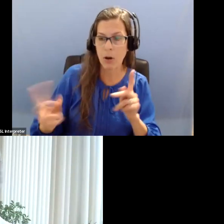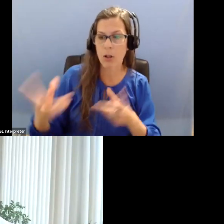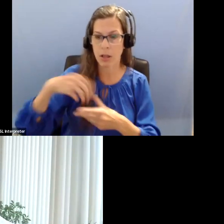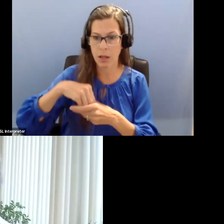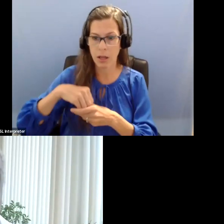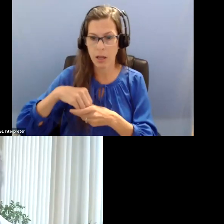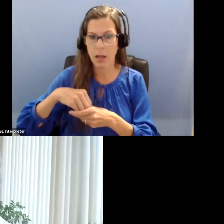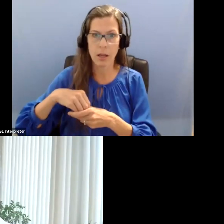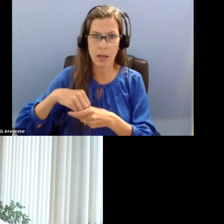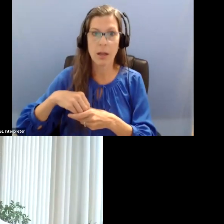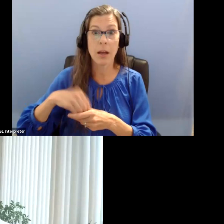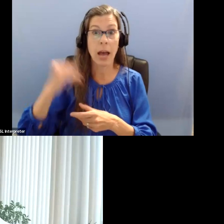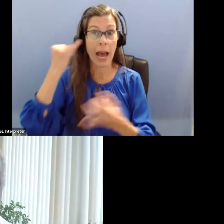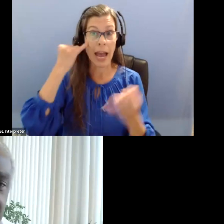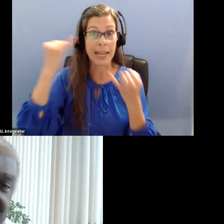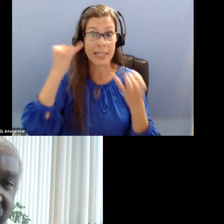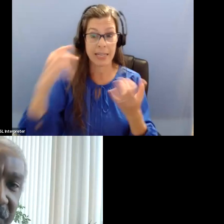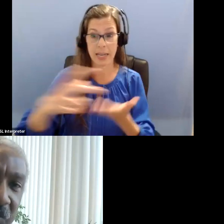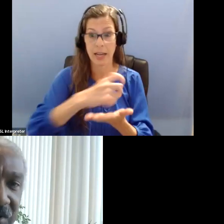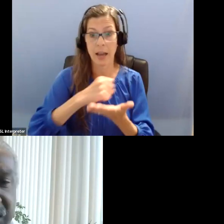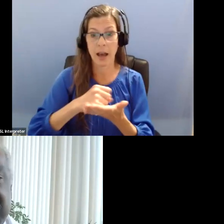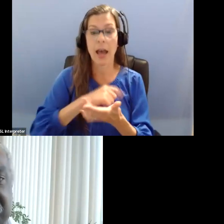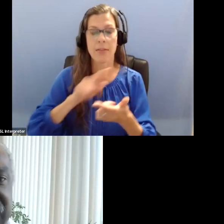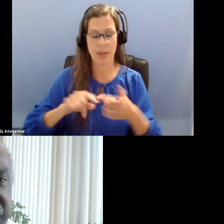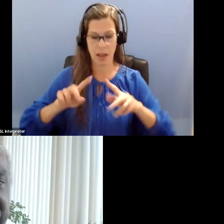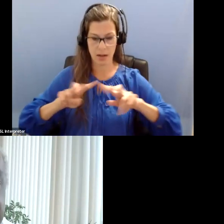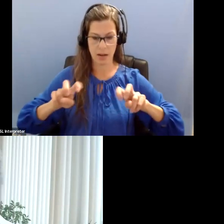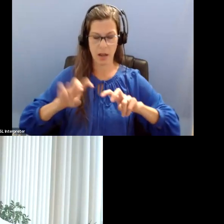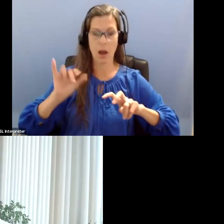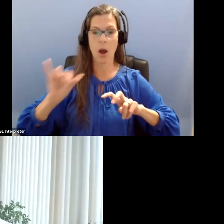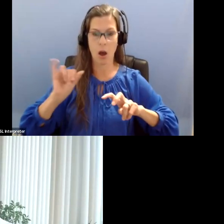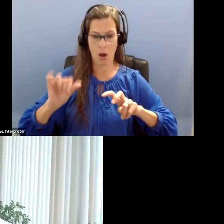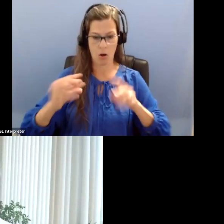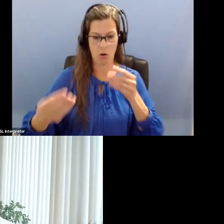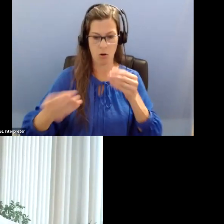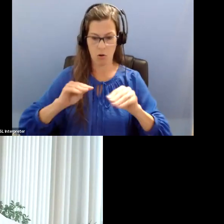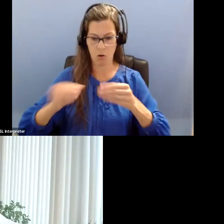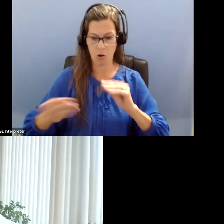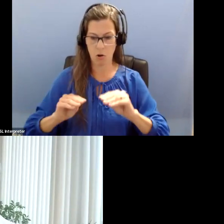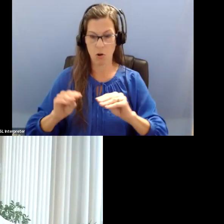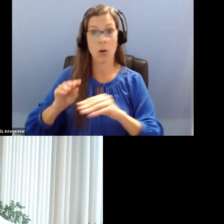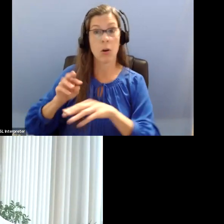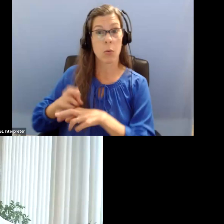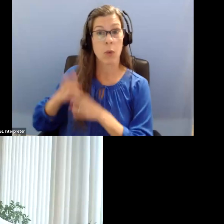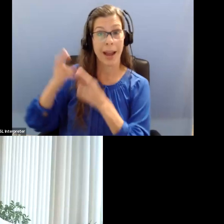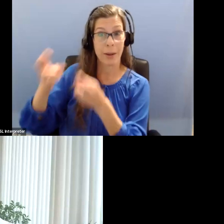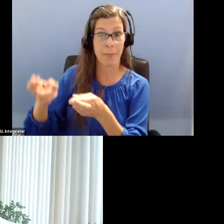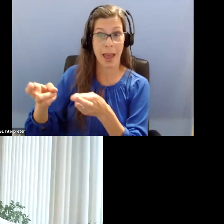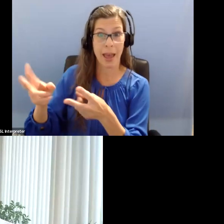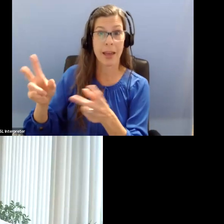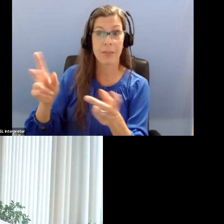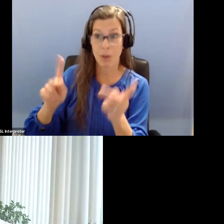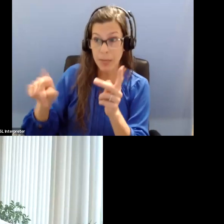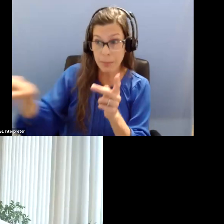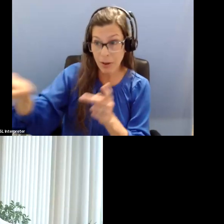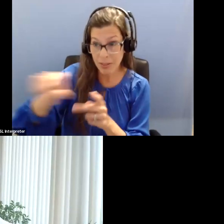make recommendations to the people whose job it will ultimately be to implement those recommendations and to change